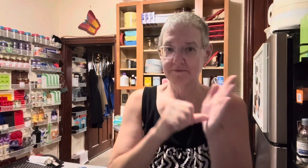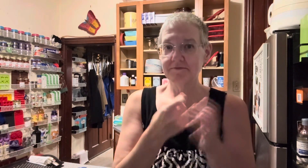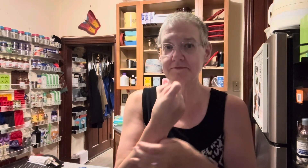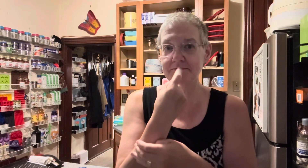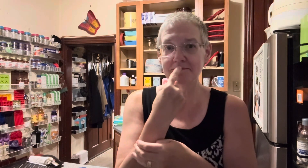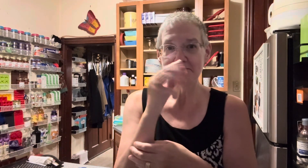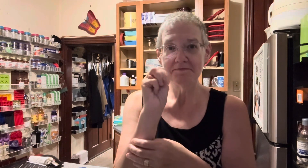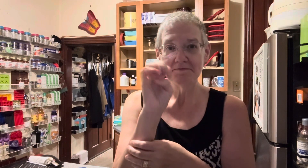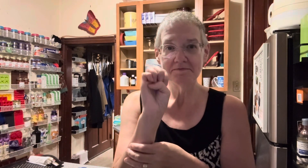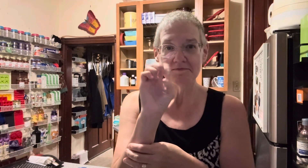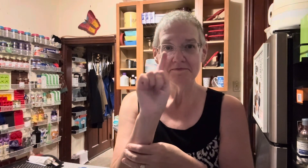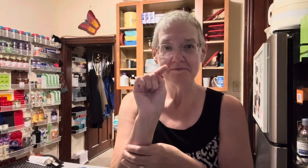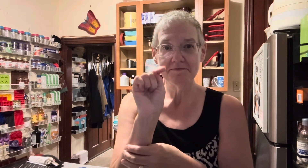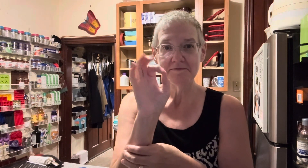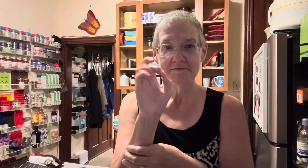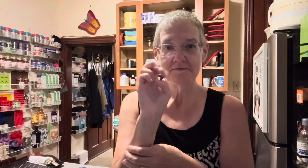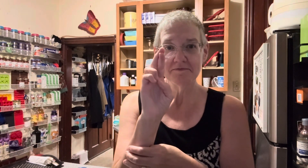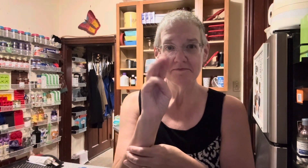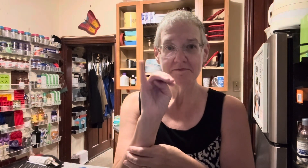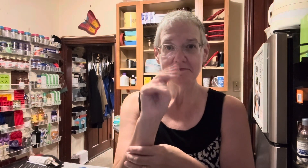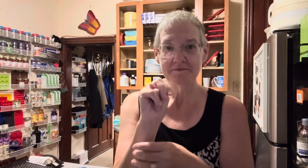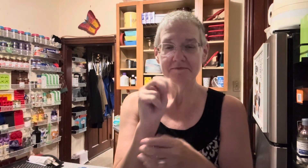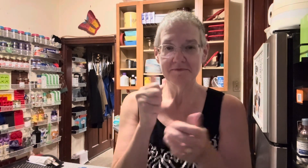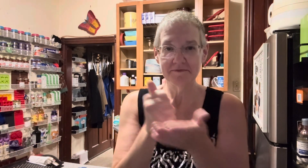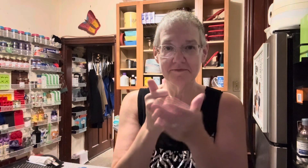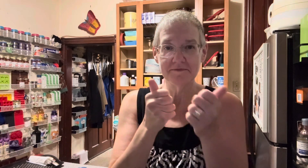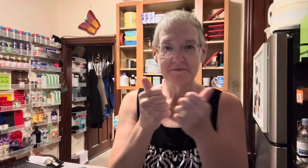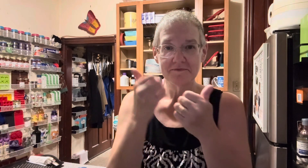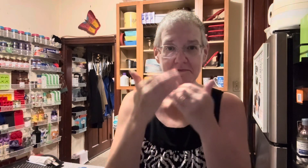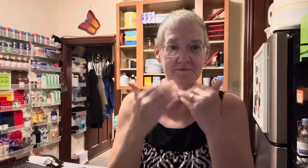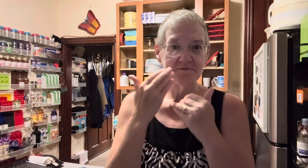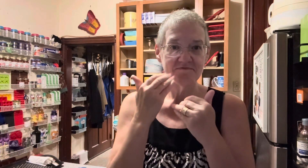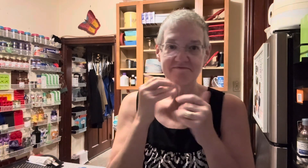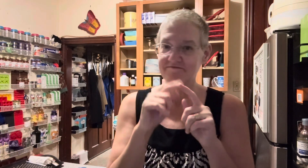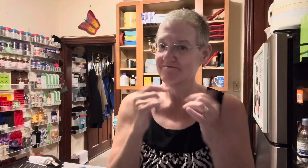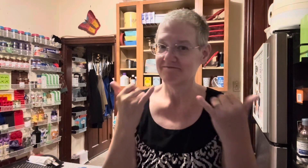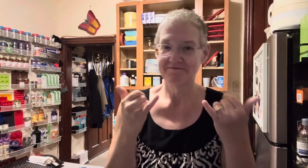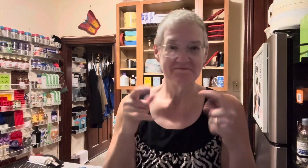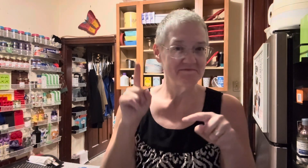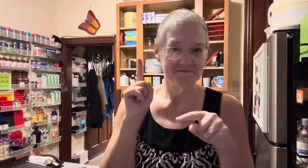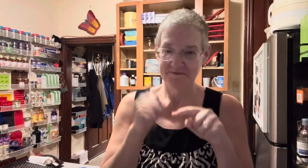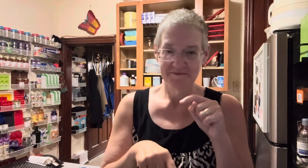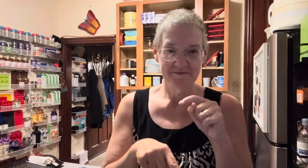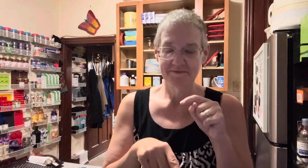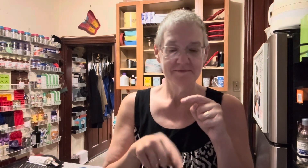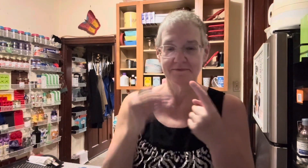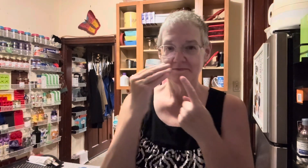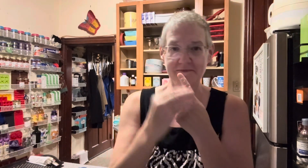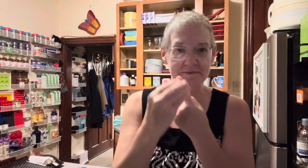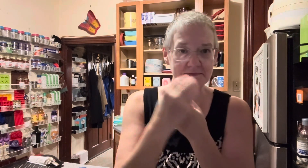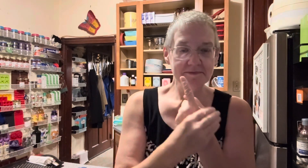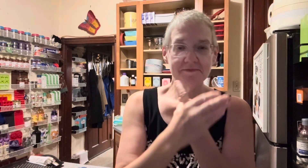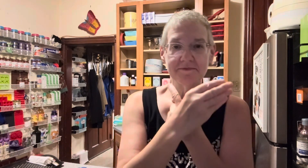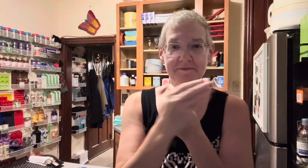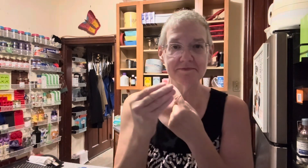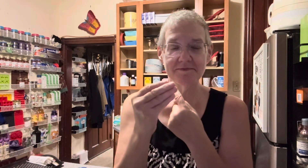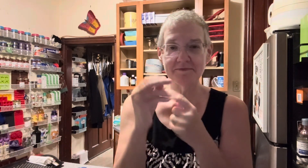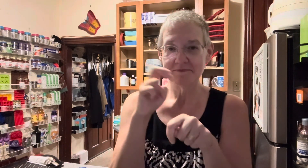up. Before surgery, he took metformin to control his blood sugar, but he can't take that right now.